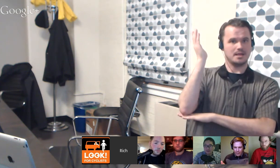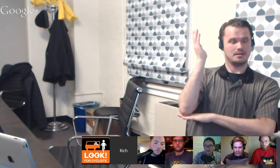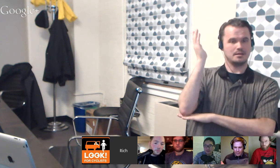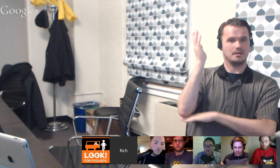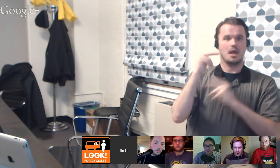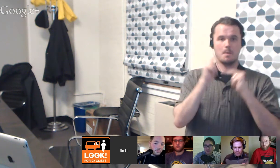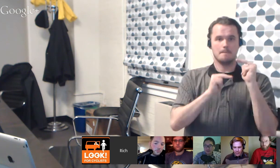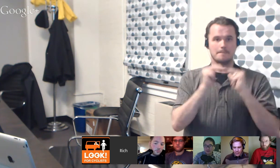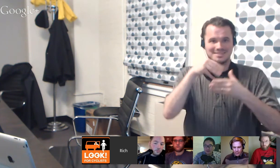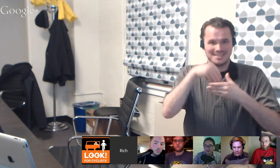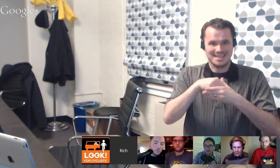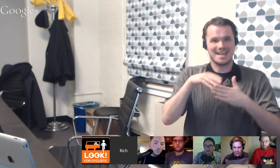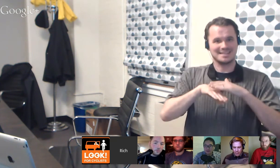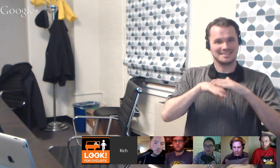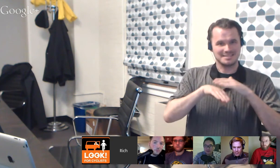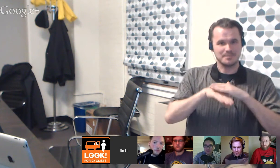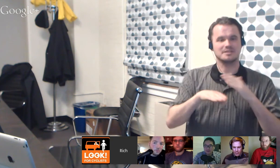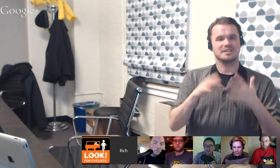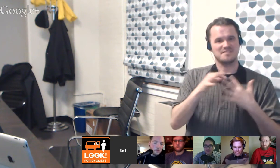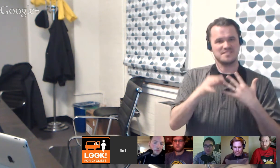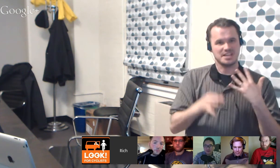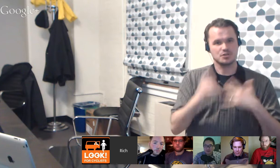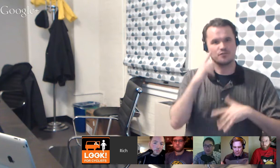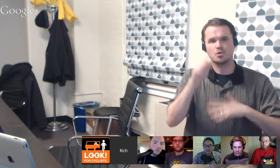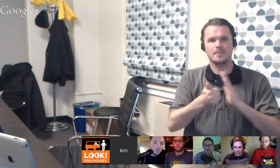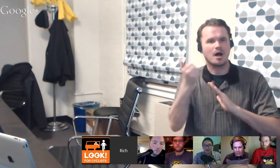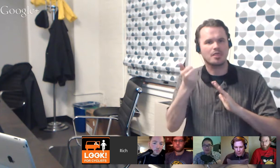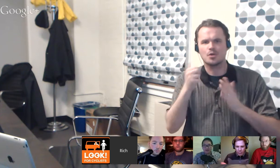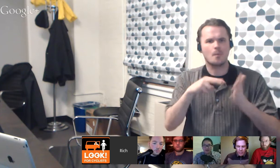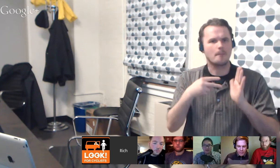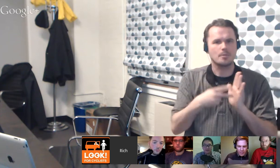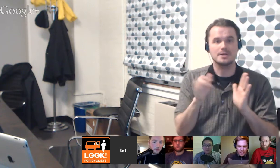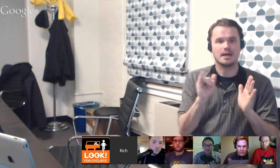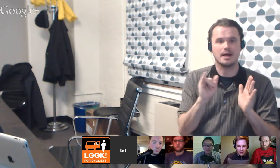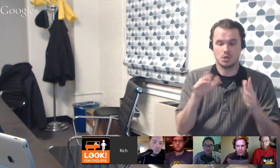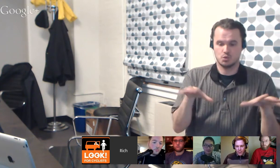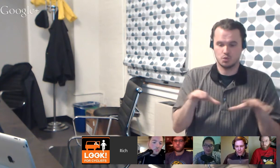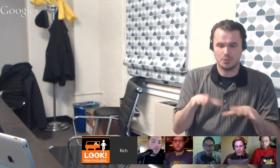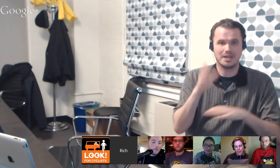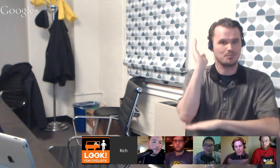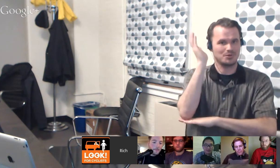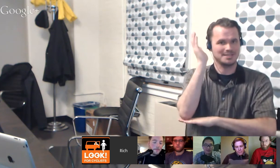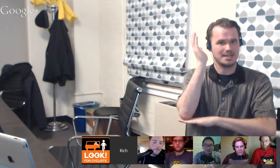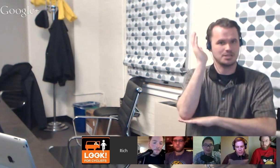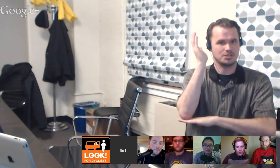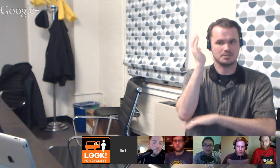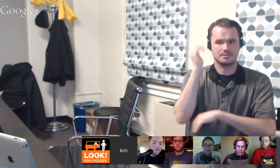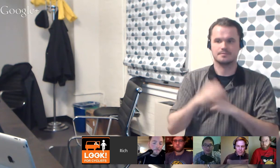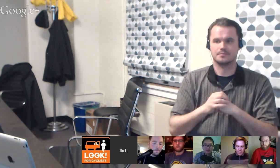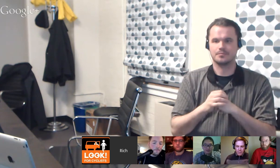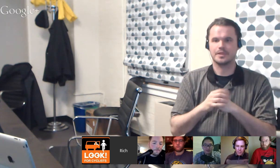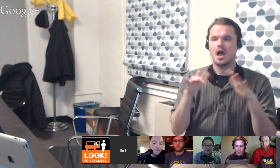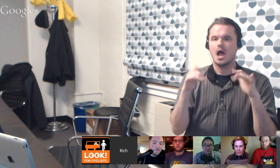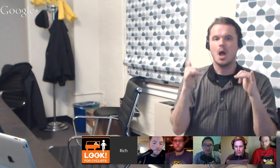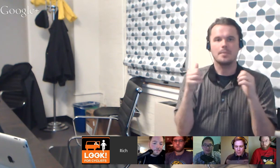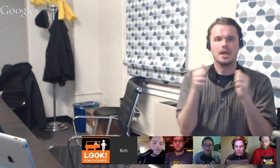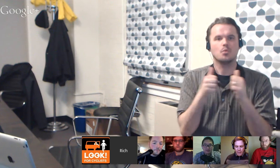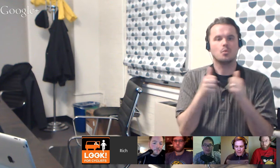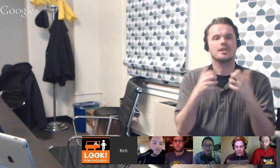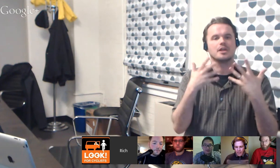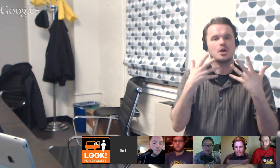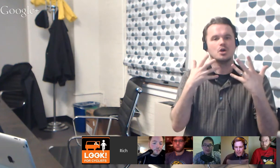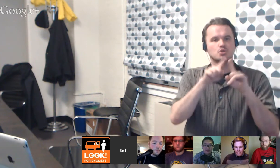built-in accessibility features for some other purpose, like doing presentations. So play with the screen reader, play with